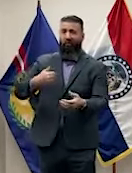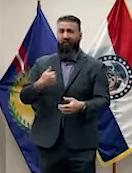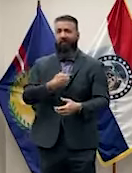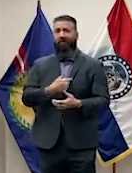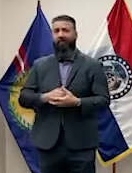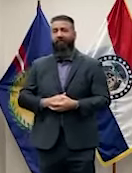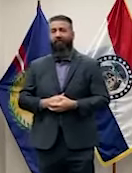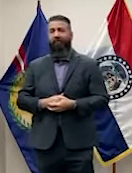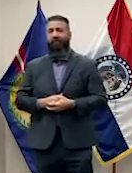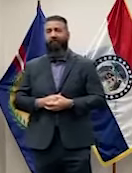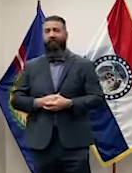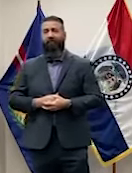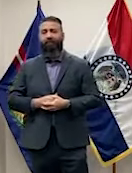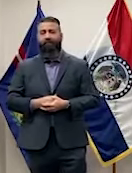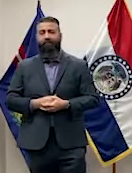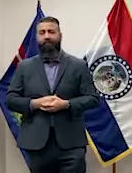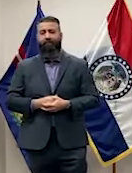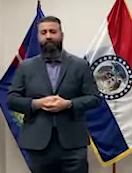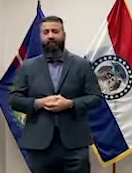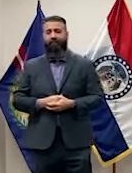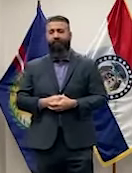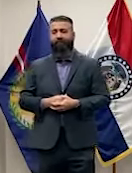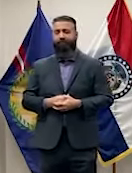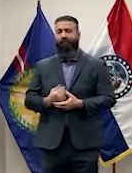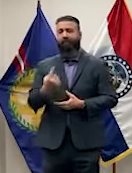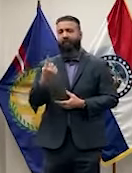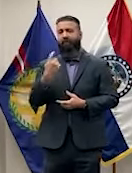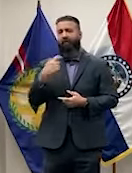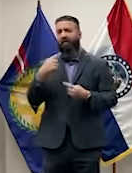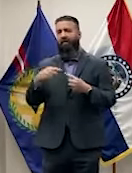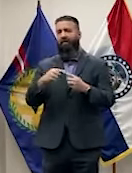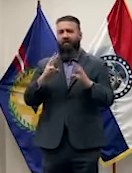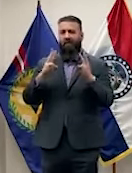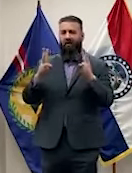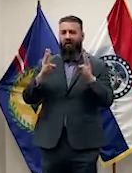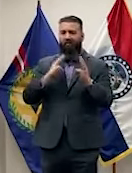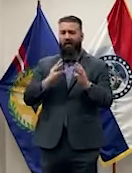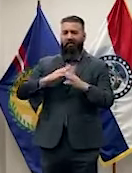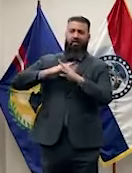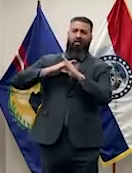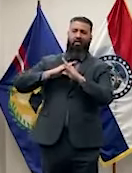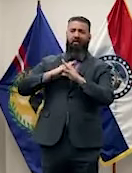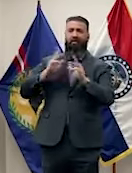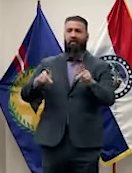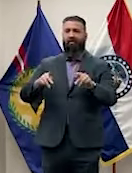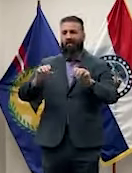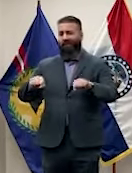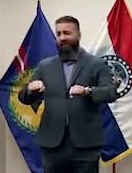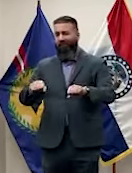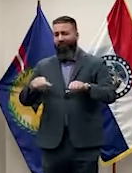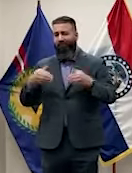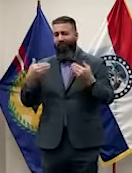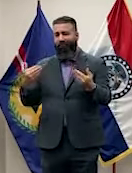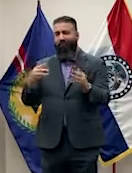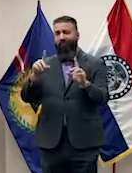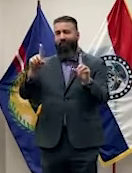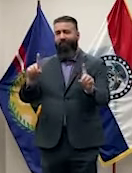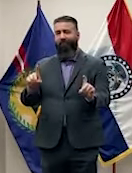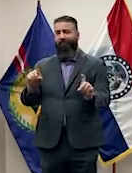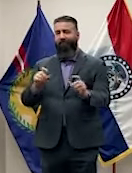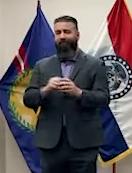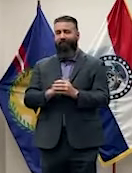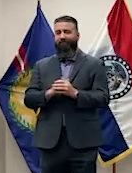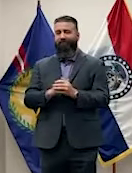Well, so the question is about how the weather might interfere with someone's ability to get a COVID test. I guess that's